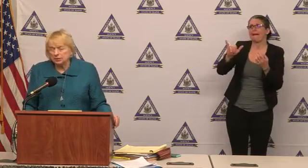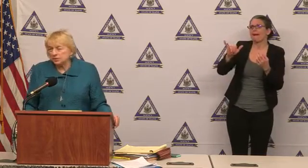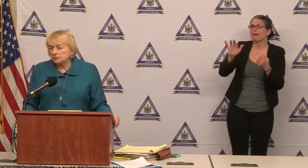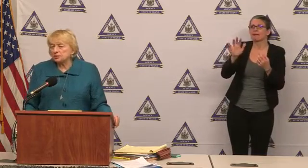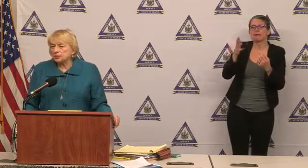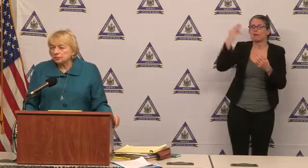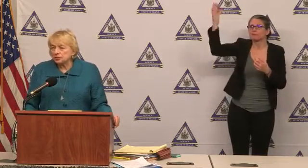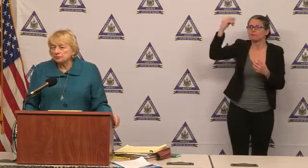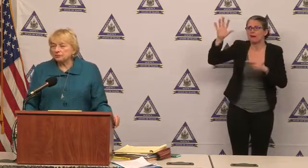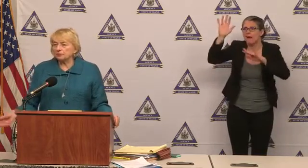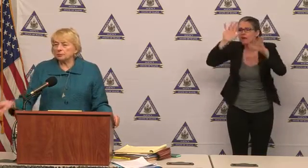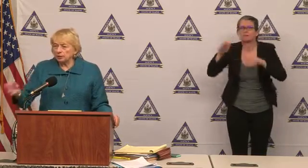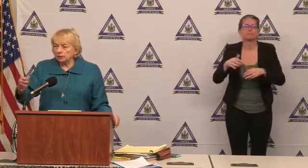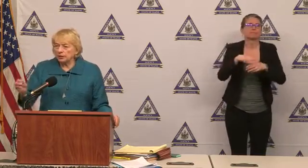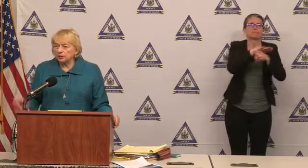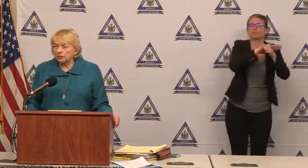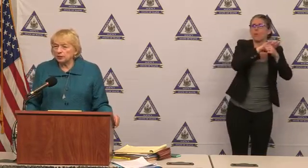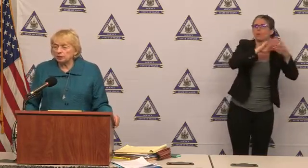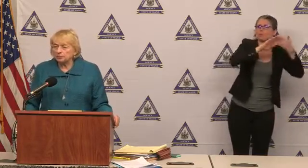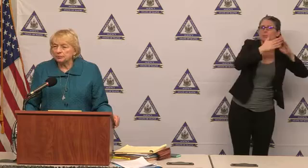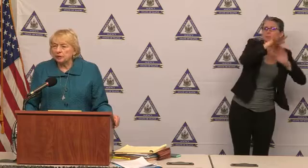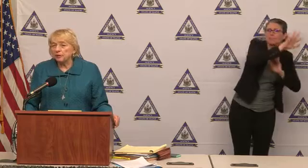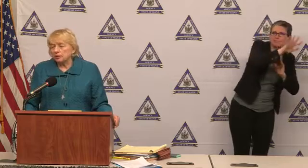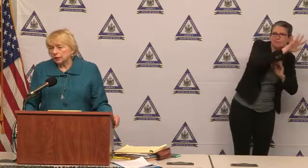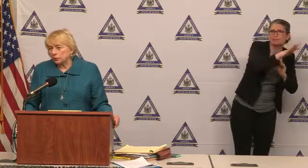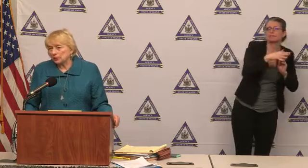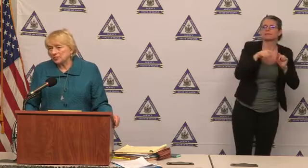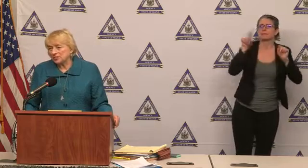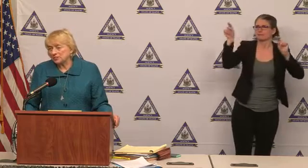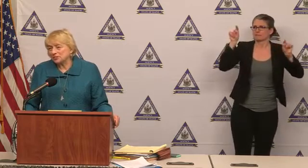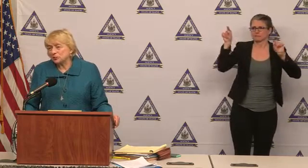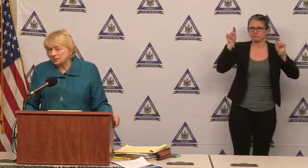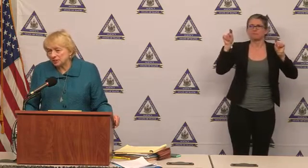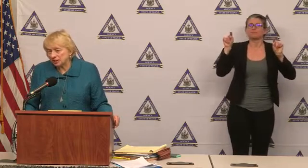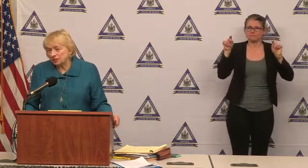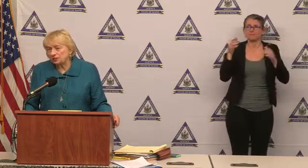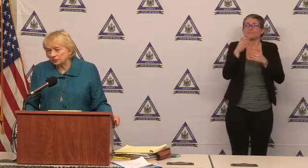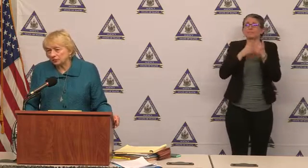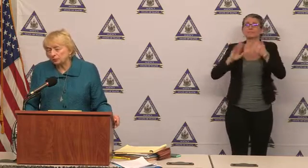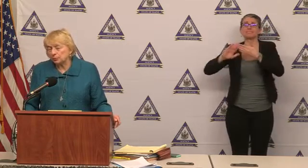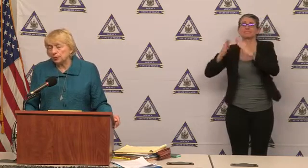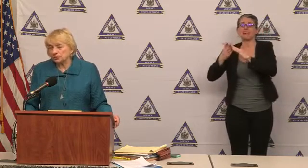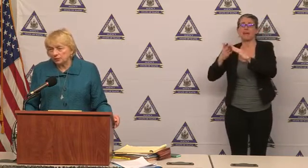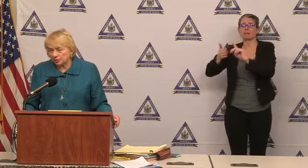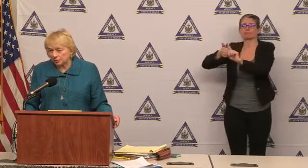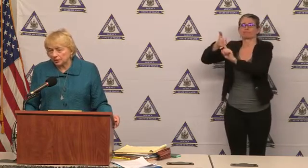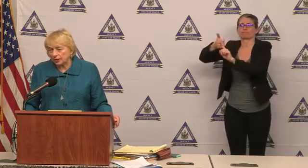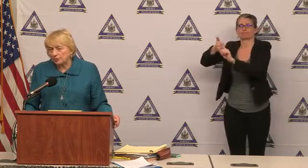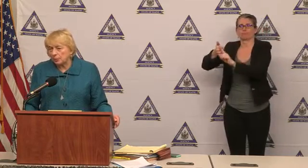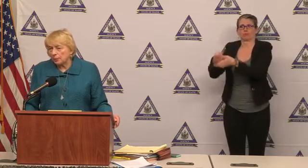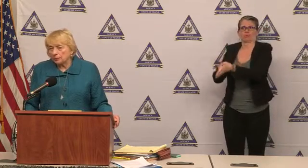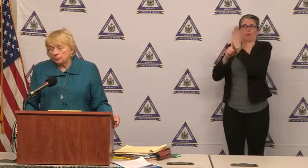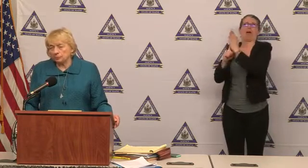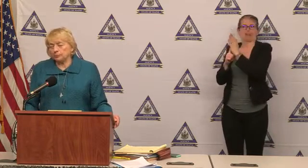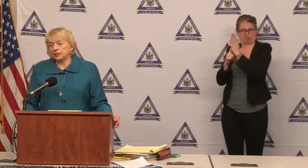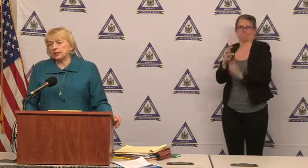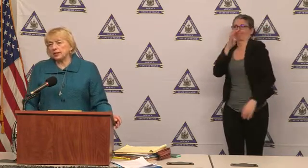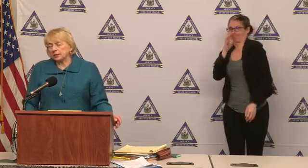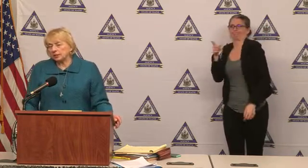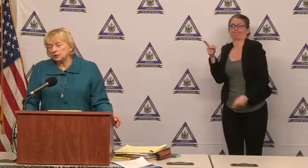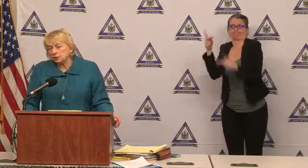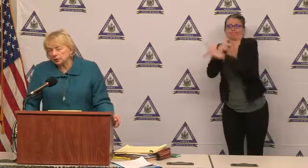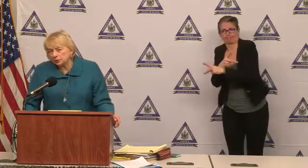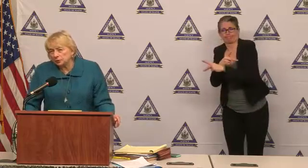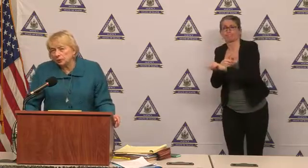and their needs are sometimes different from one locale to another. Likewise, the needs of one state are different from those of other states.